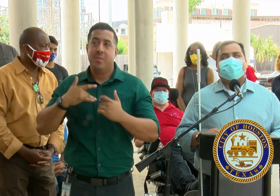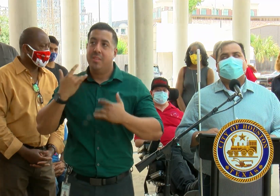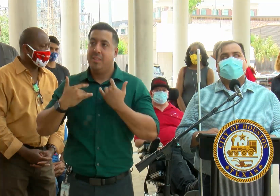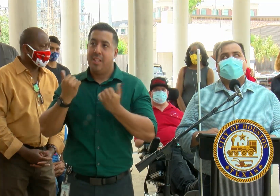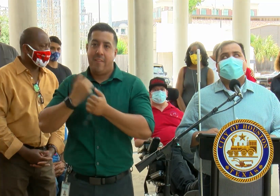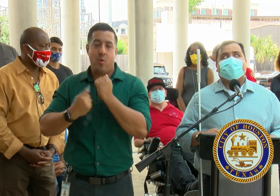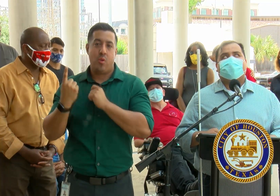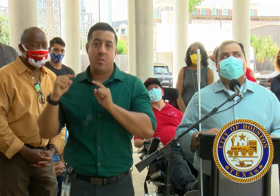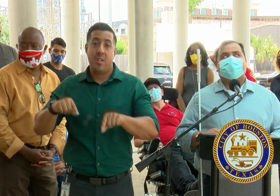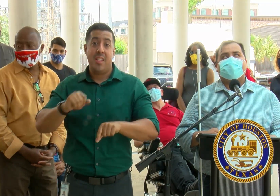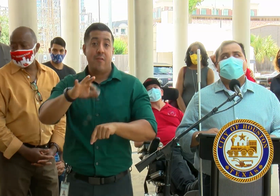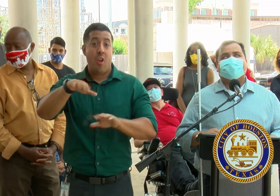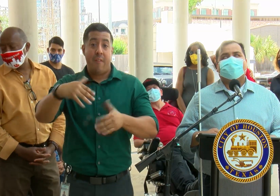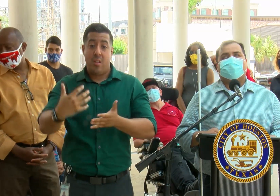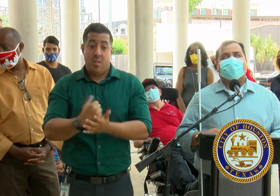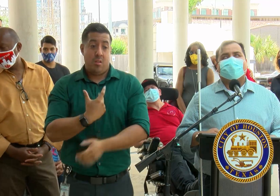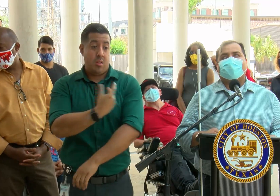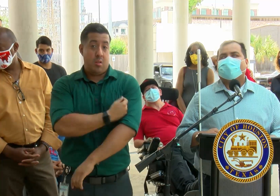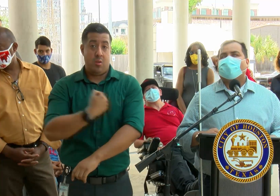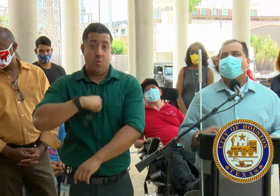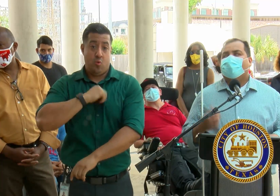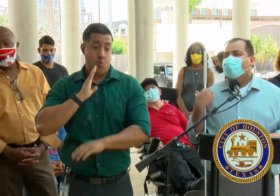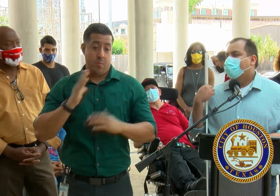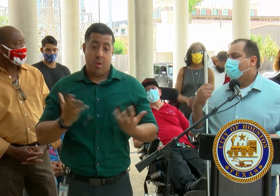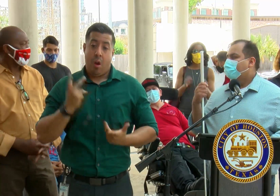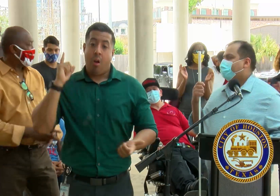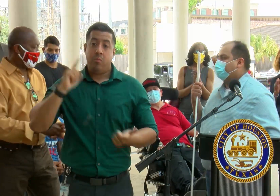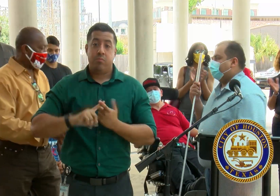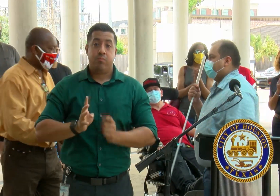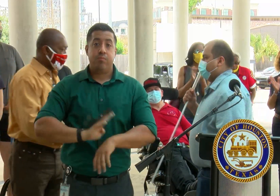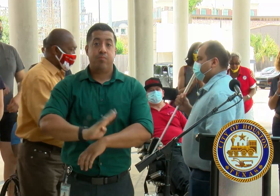taken your best shot yet, we'll be here till 4 o'clock. Thank you, Mayor.